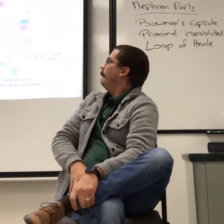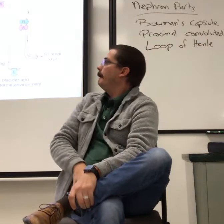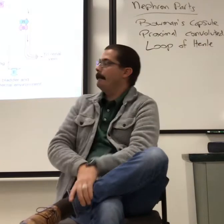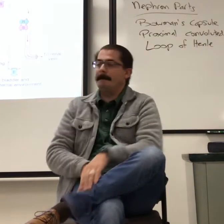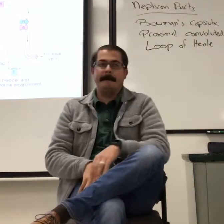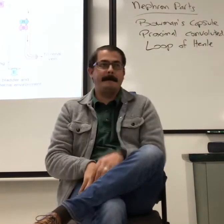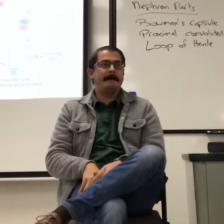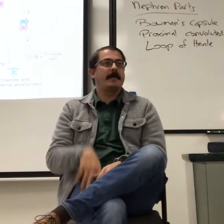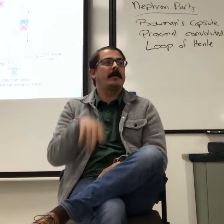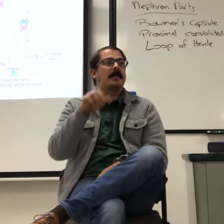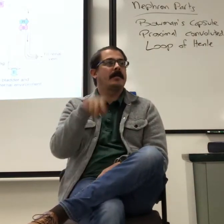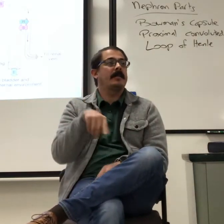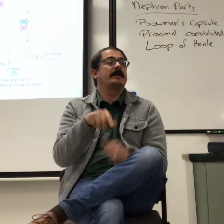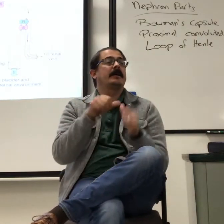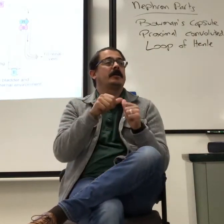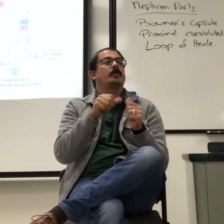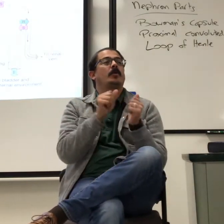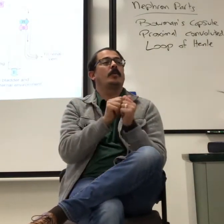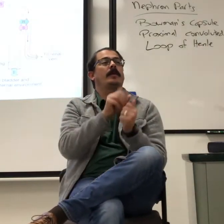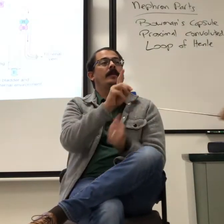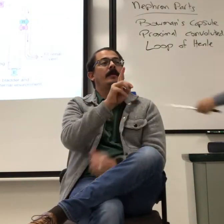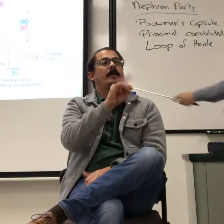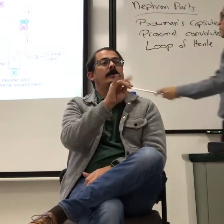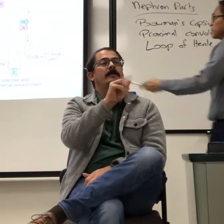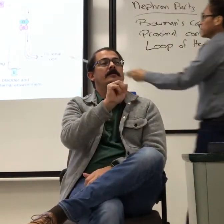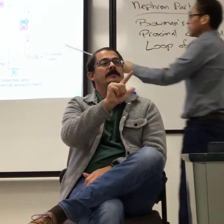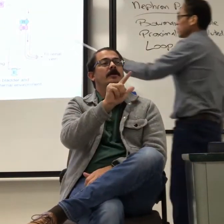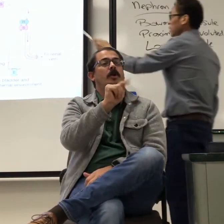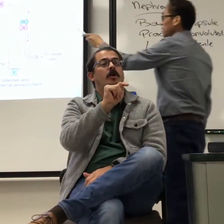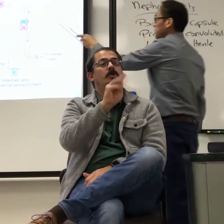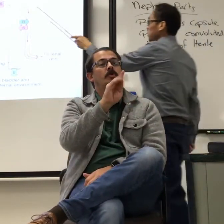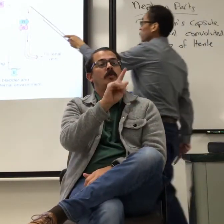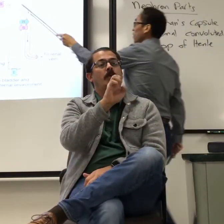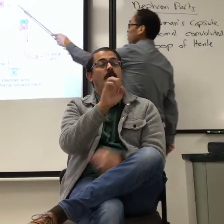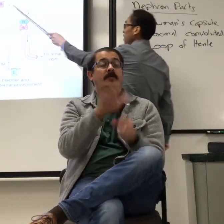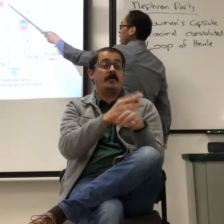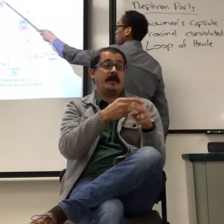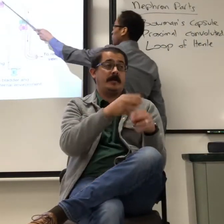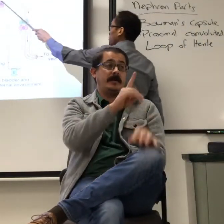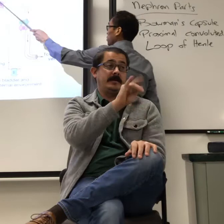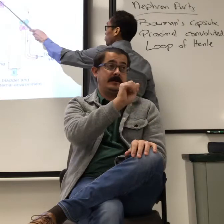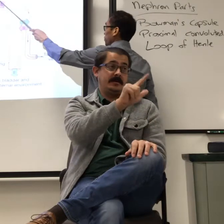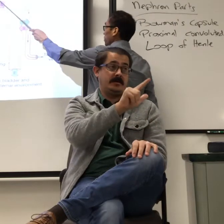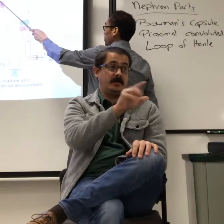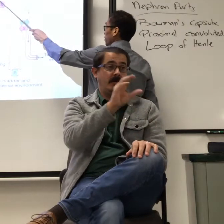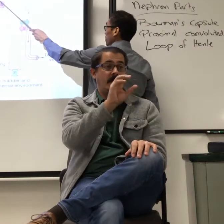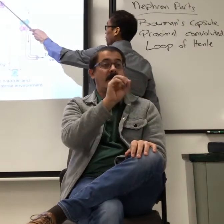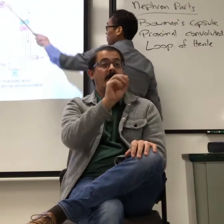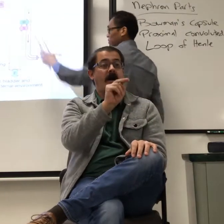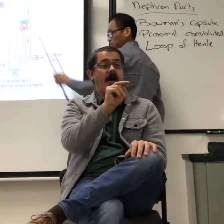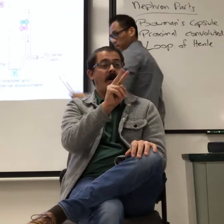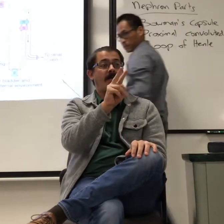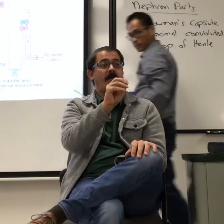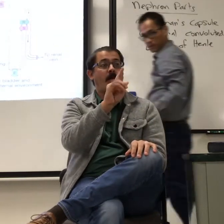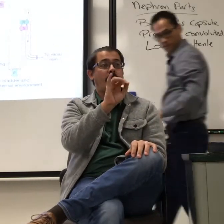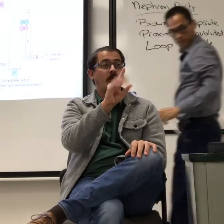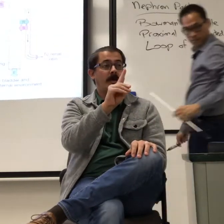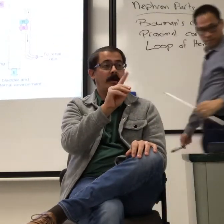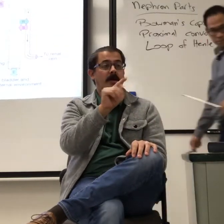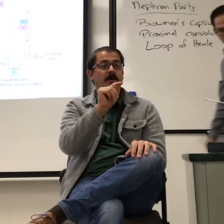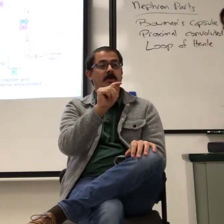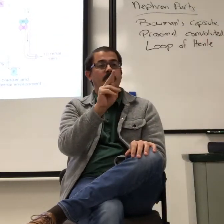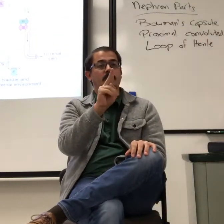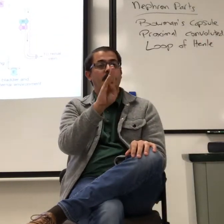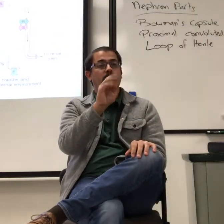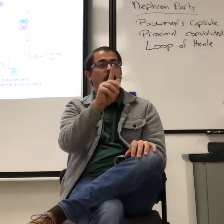That's continuous with the distal tubule. The full name is distal convoluted tubule.